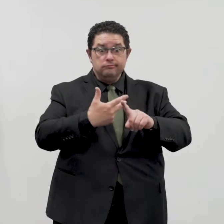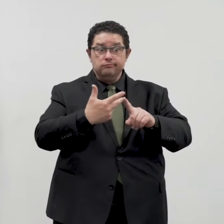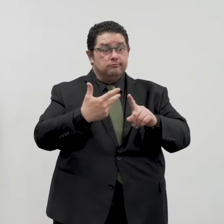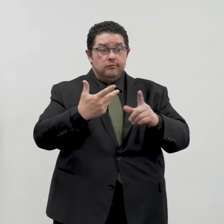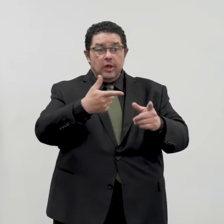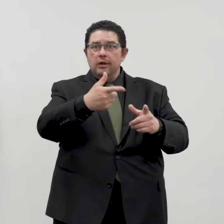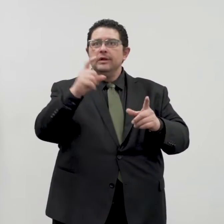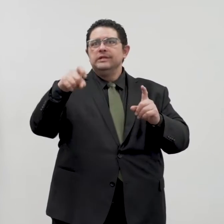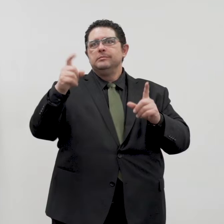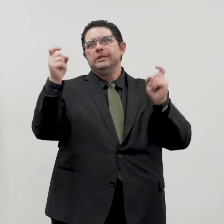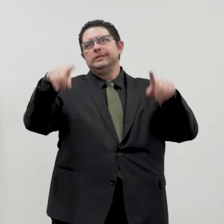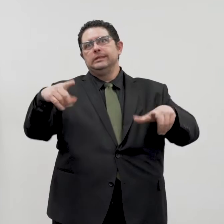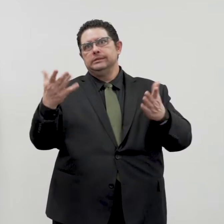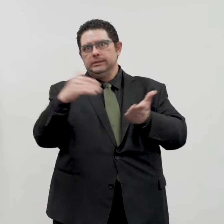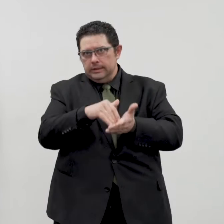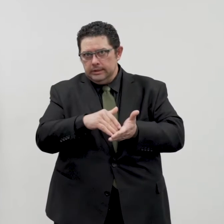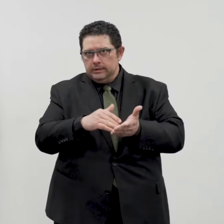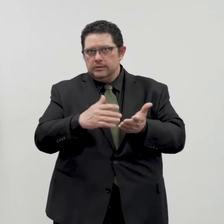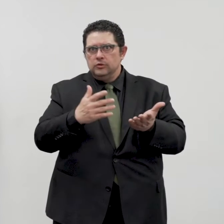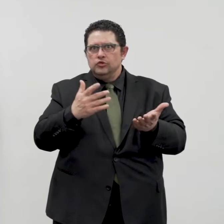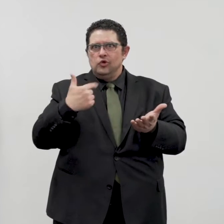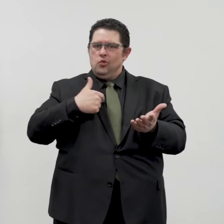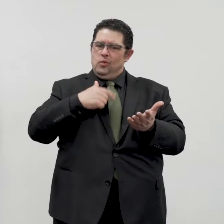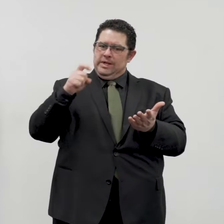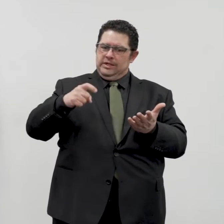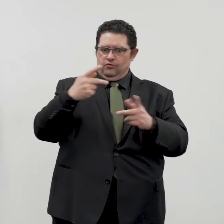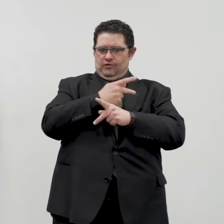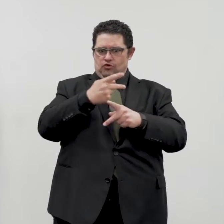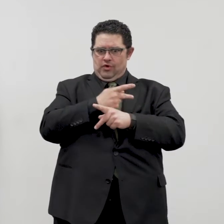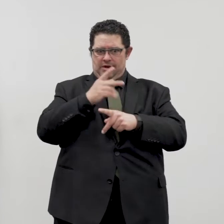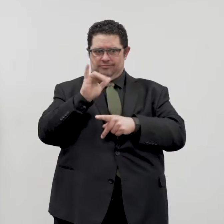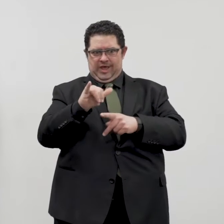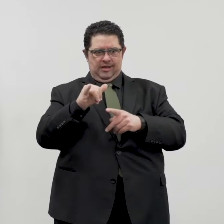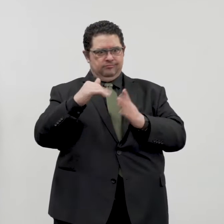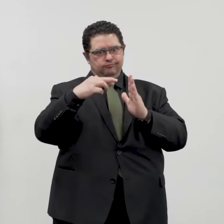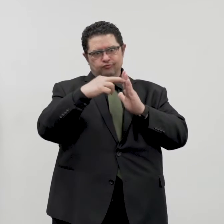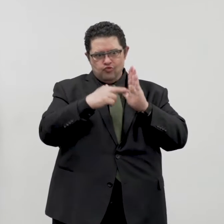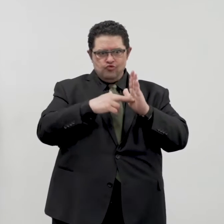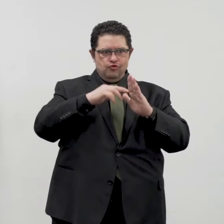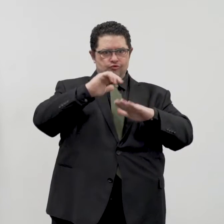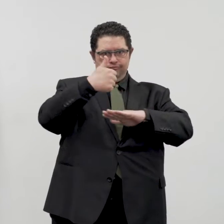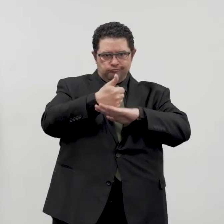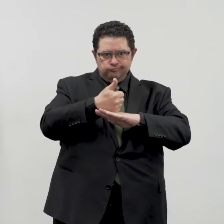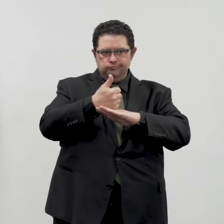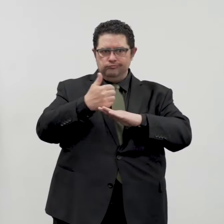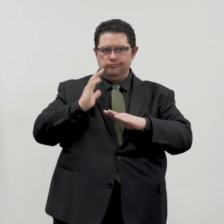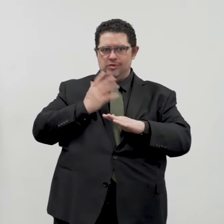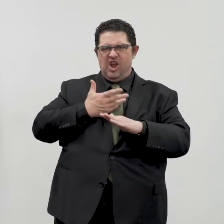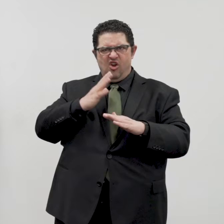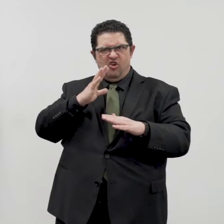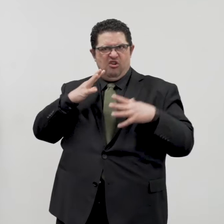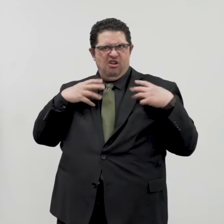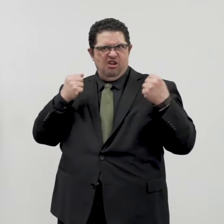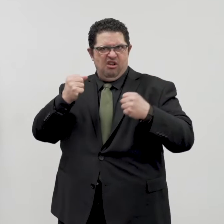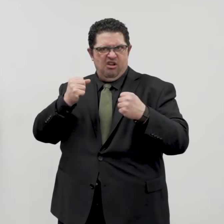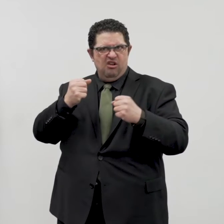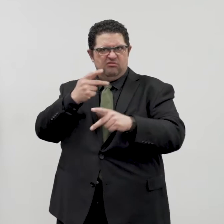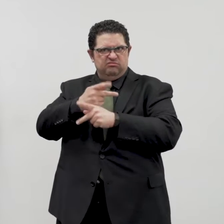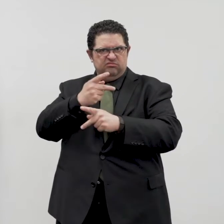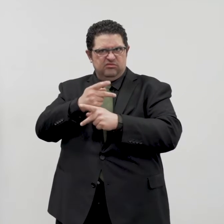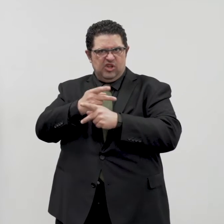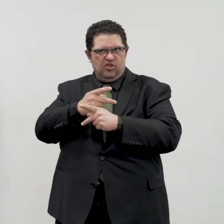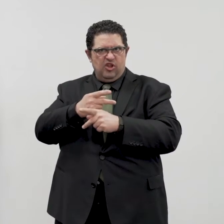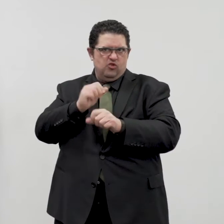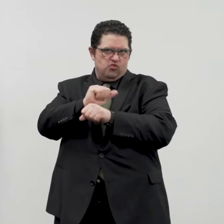again. So we need to figure out what those protocols are, talk to our public health experts. But it's not just the purchase of a test, it's